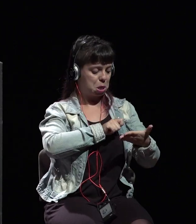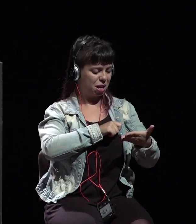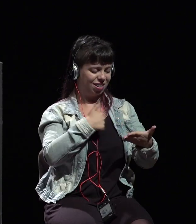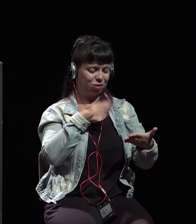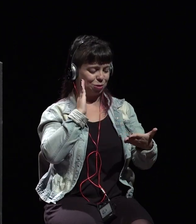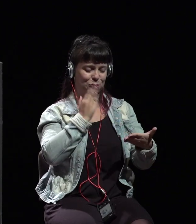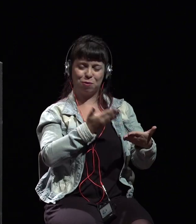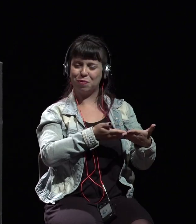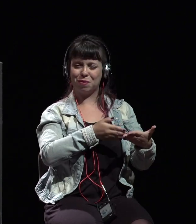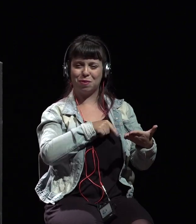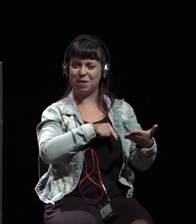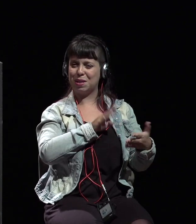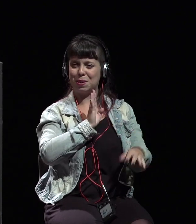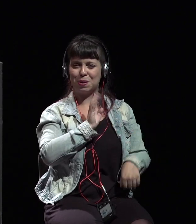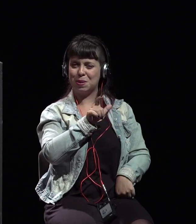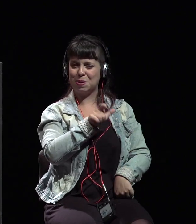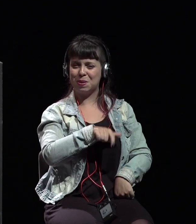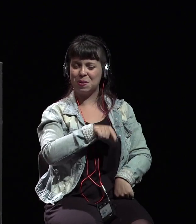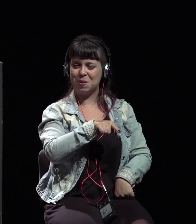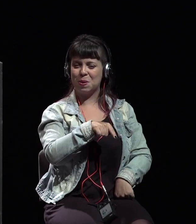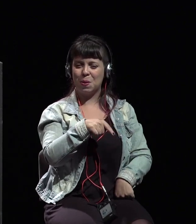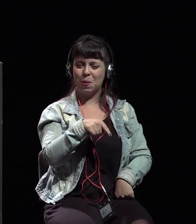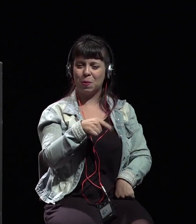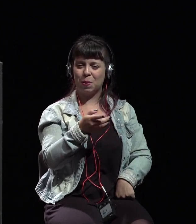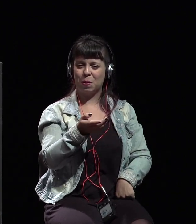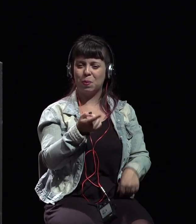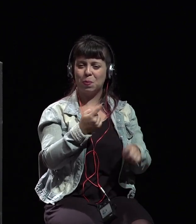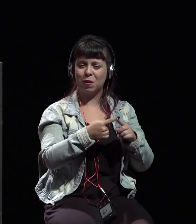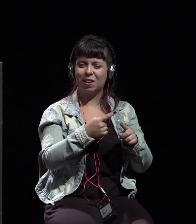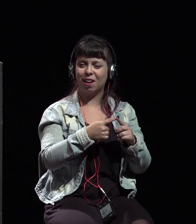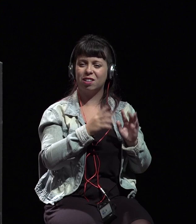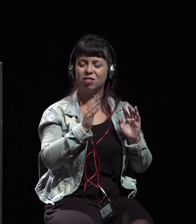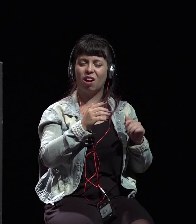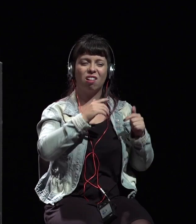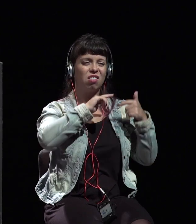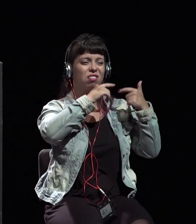knowing, it allowed multiple truths to come to bear on these objects.